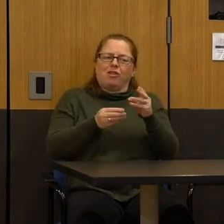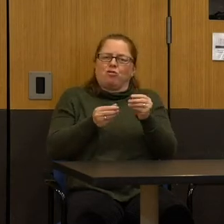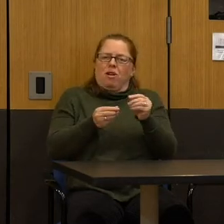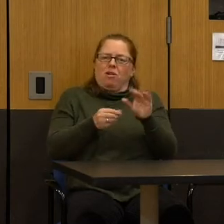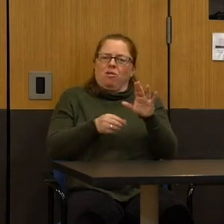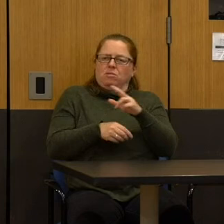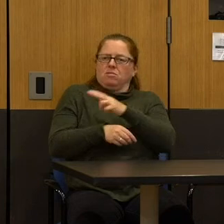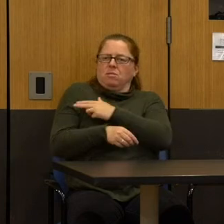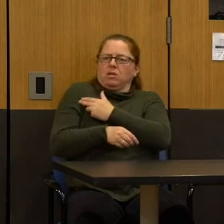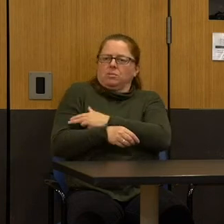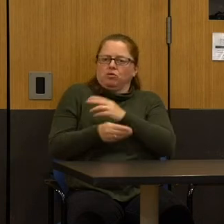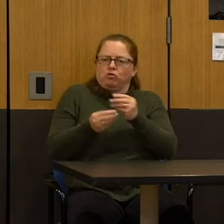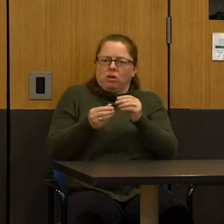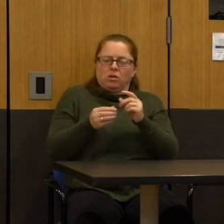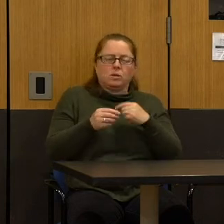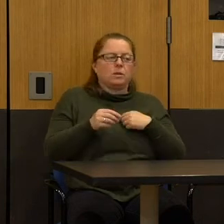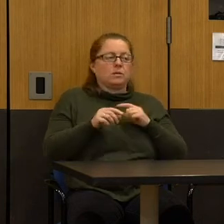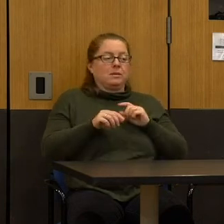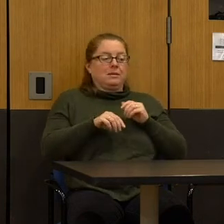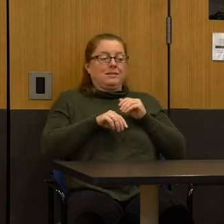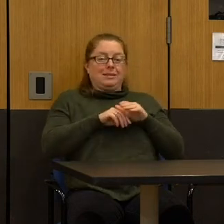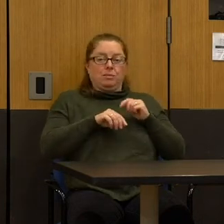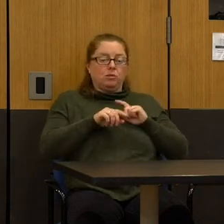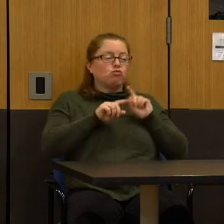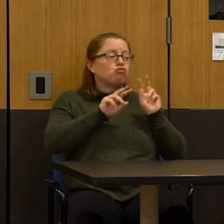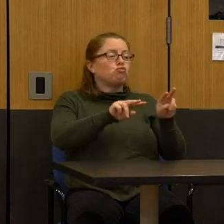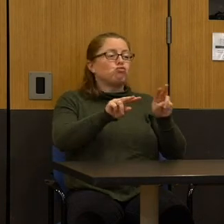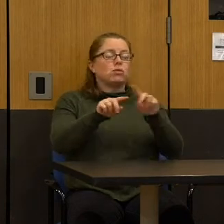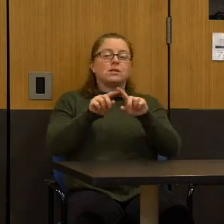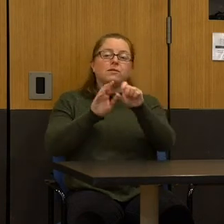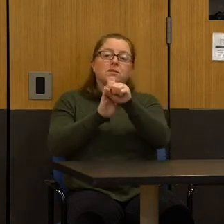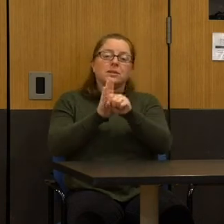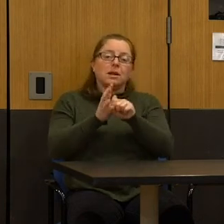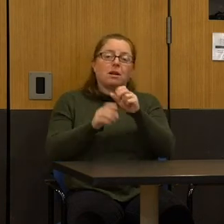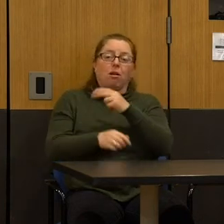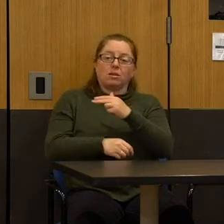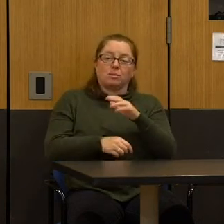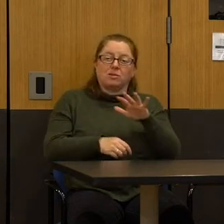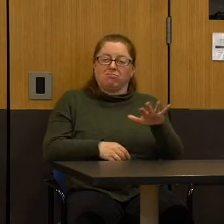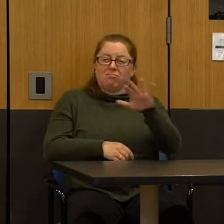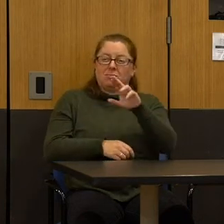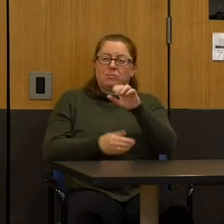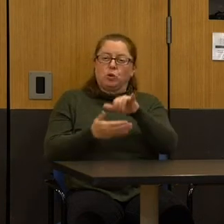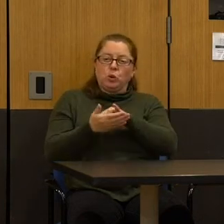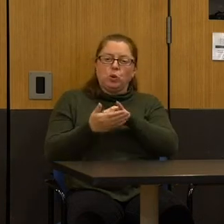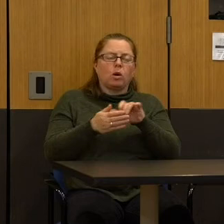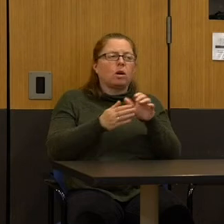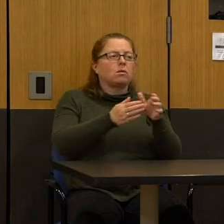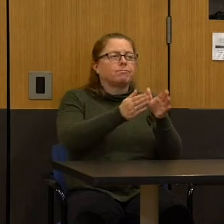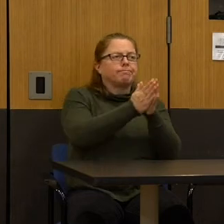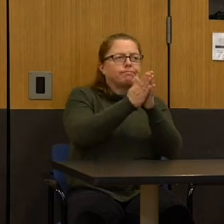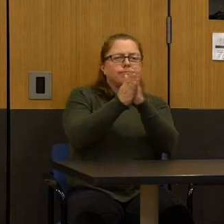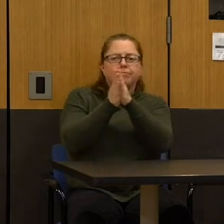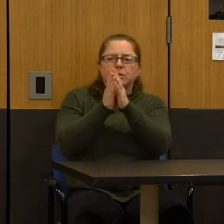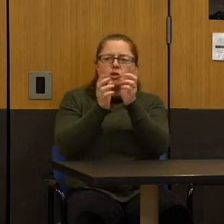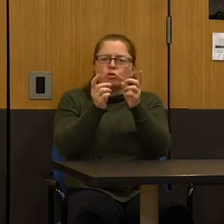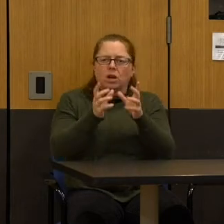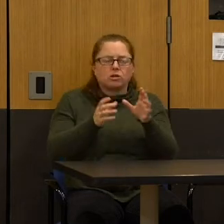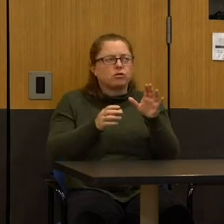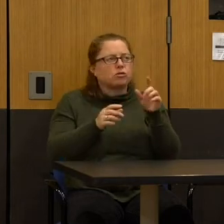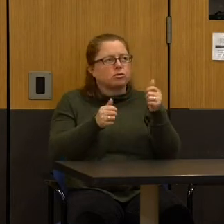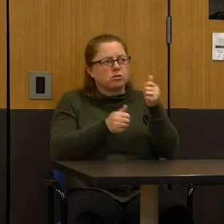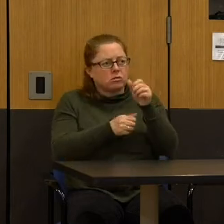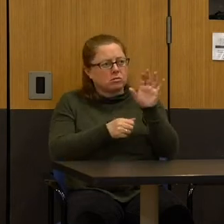sent to a couple of state hospitals around New York State to ask the directors if they ever